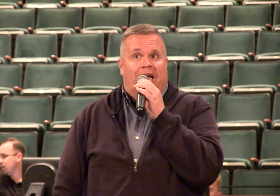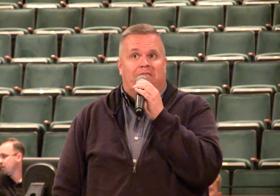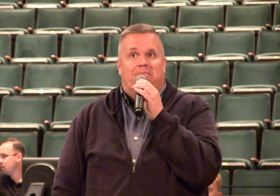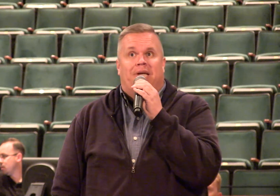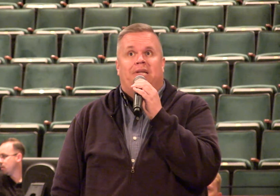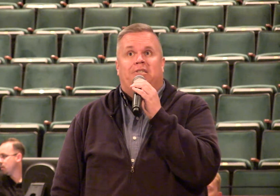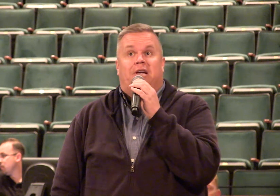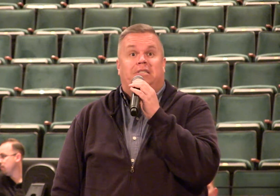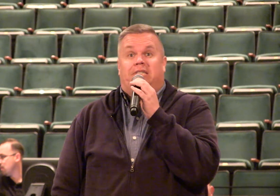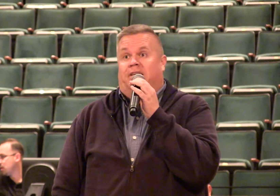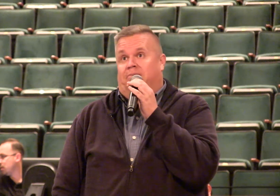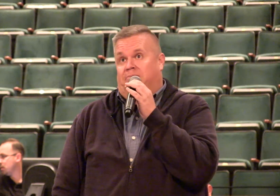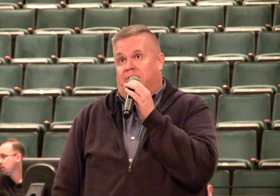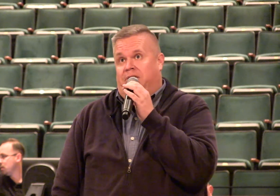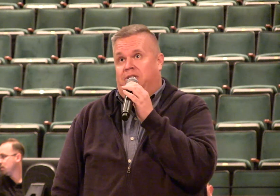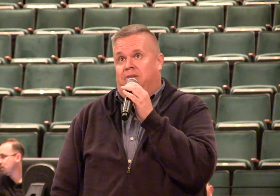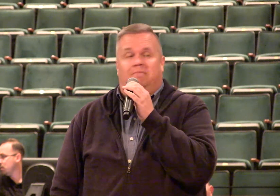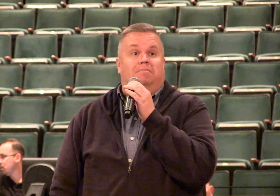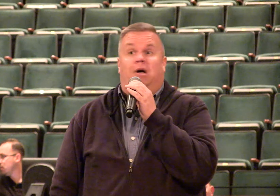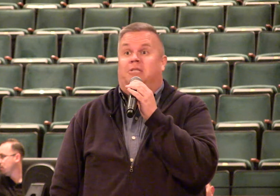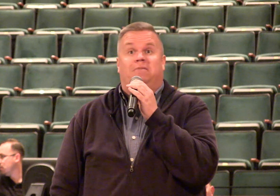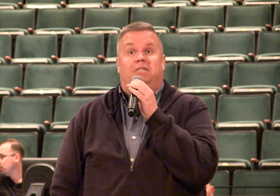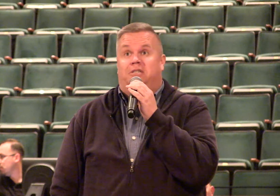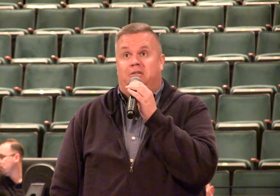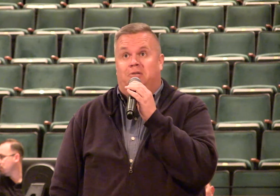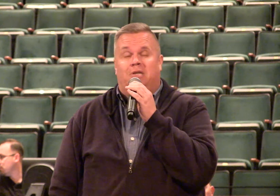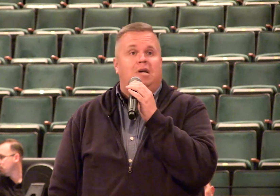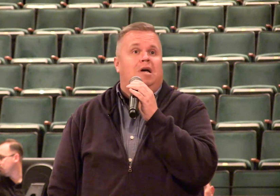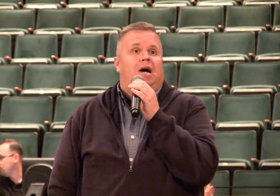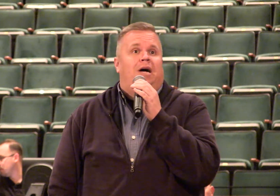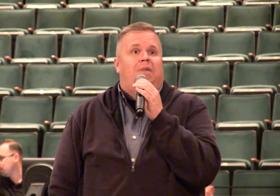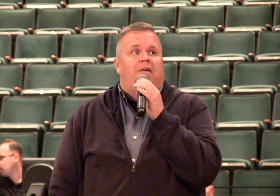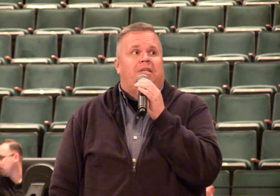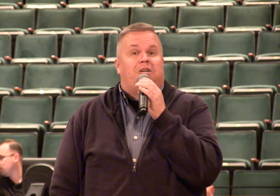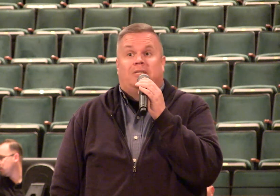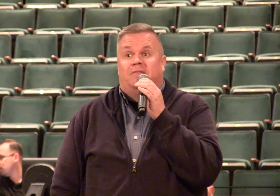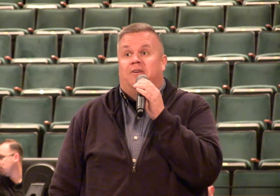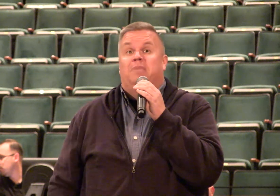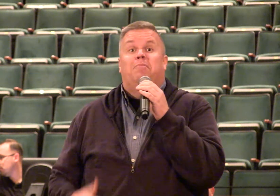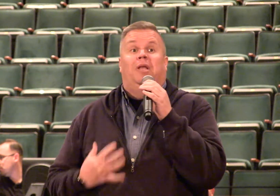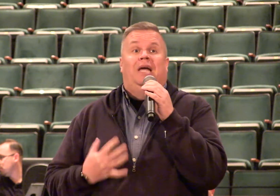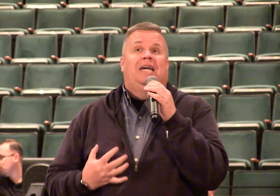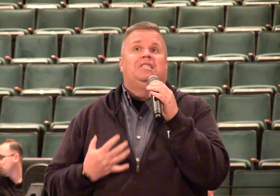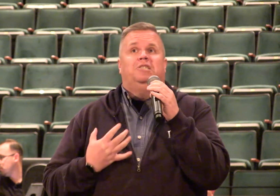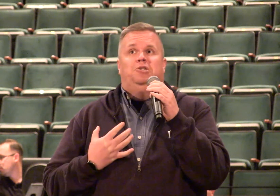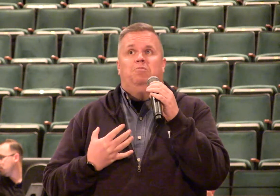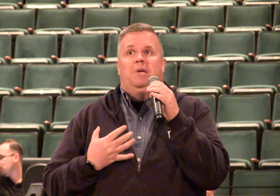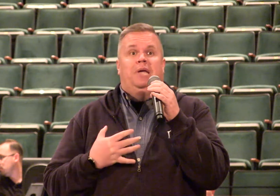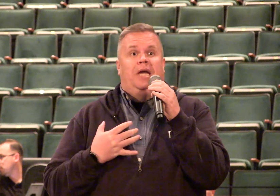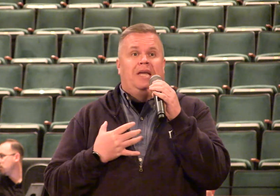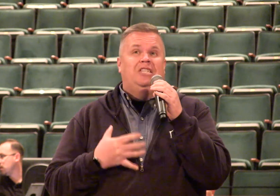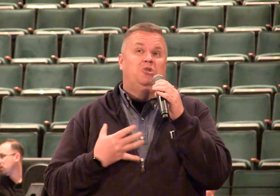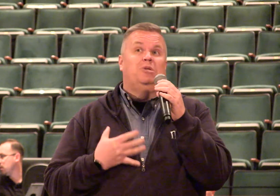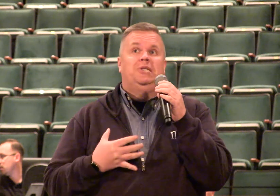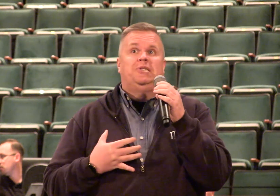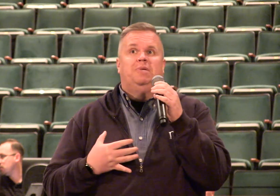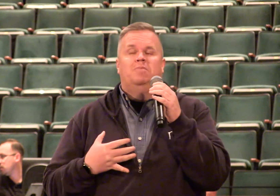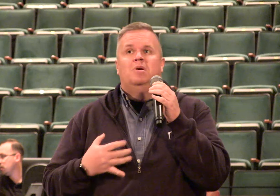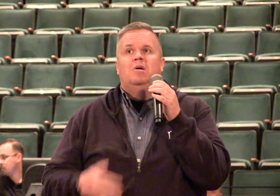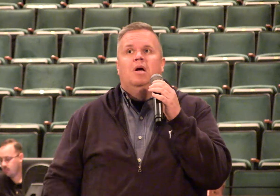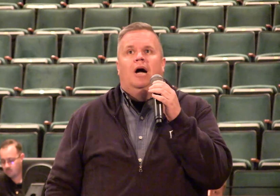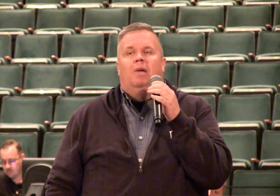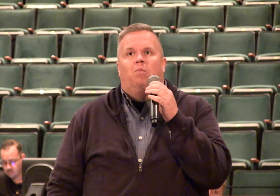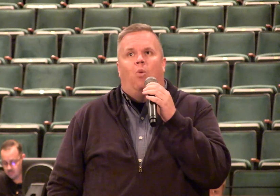City. I have been in Johnson City teaching all 17 years. I consider myself very blessed to be in a school